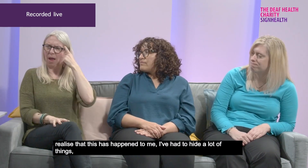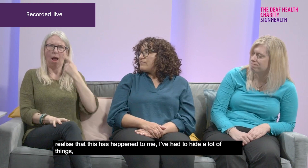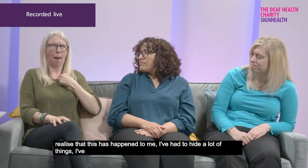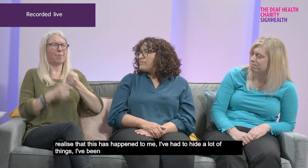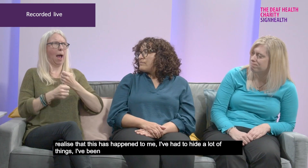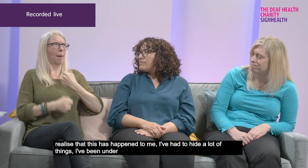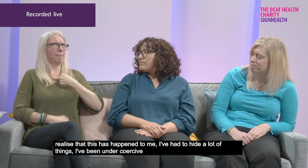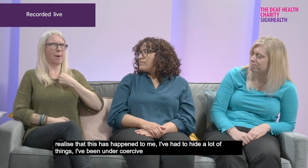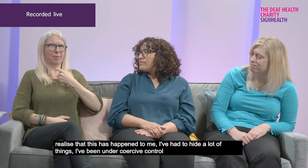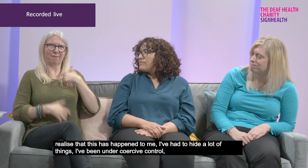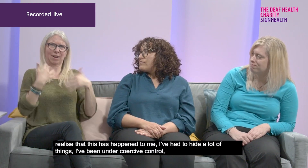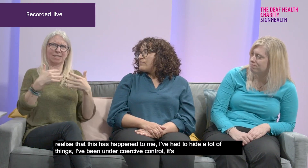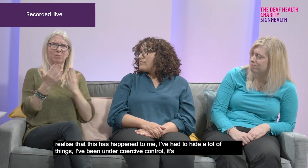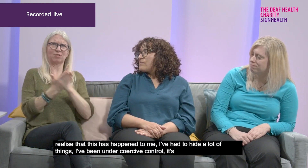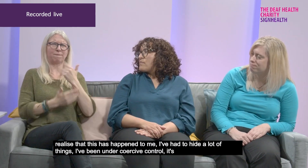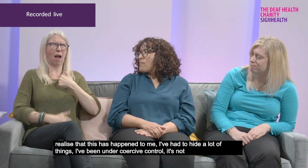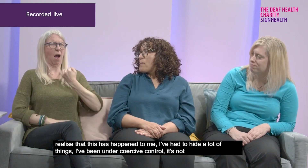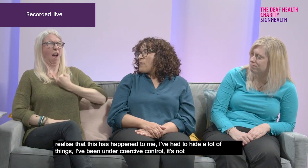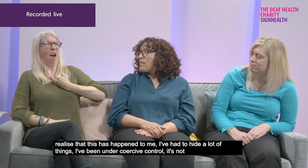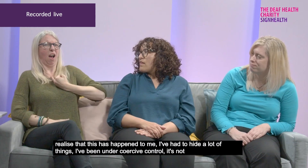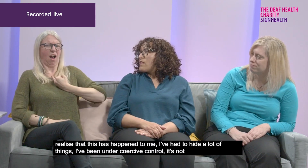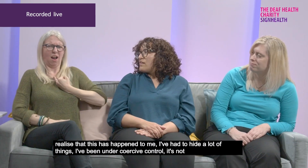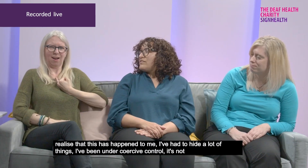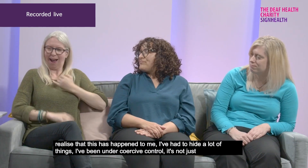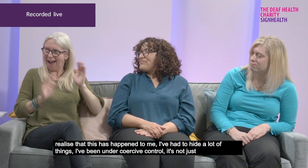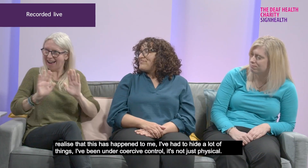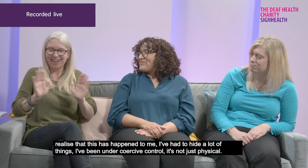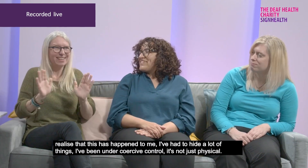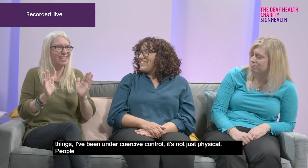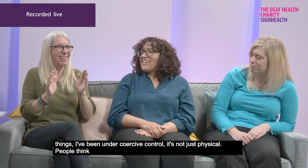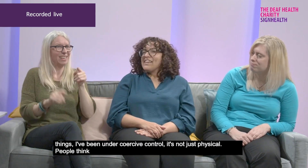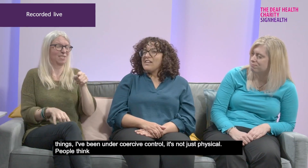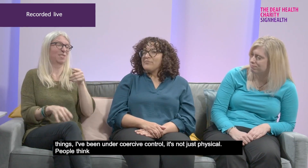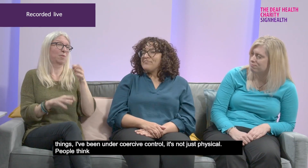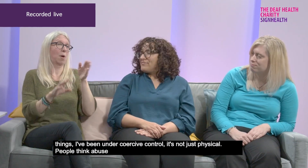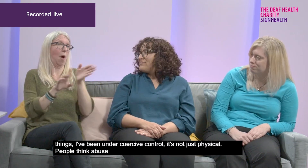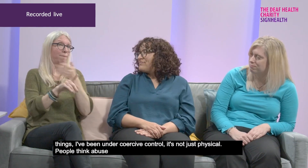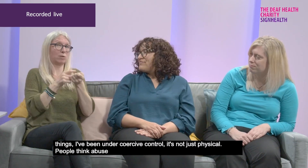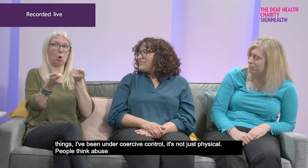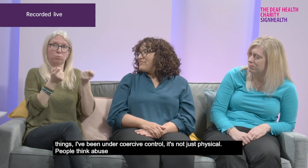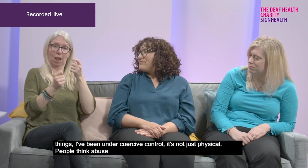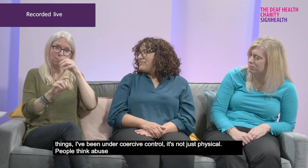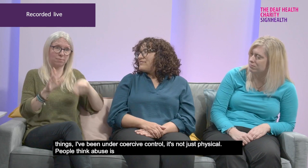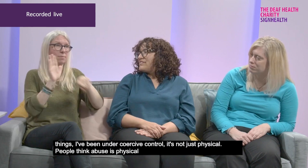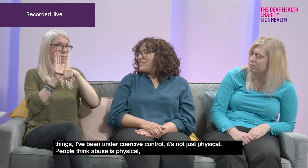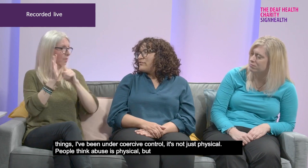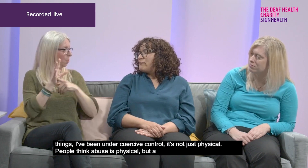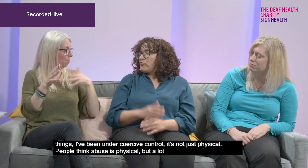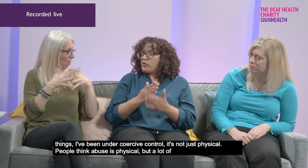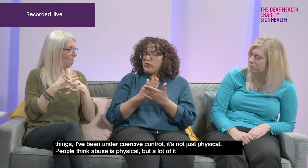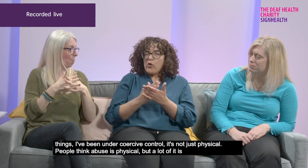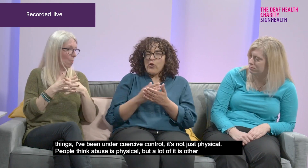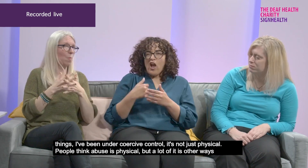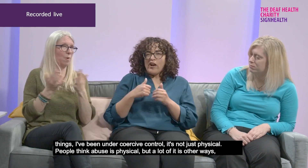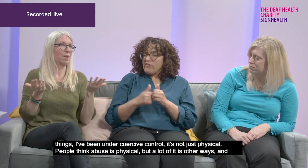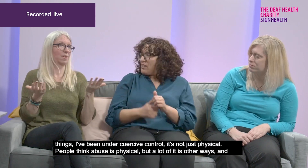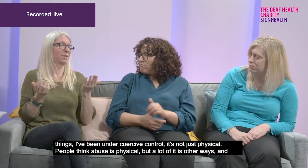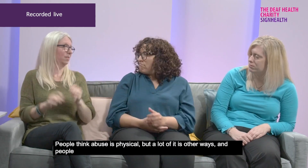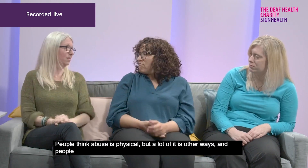things. You know, it's not just physical. People think abuse is physical, and actually a lot of it is other ways. And then they think, hang on a minute, I've been